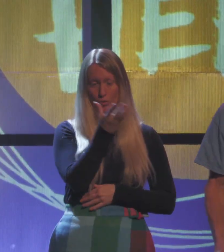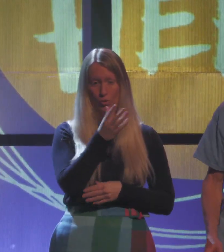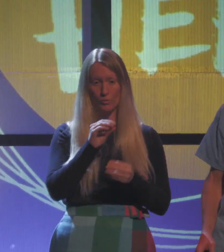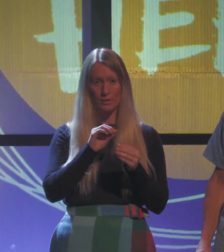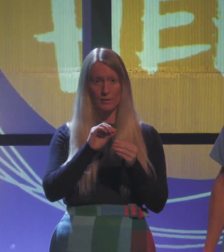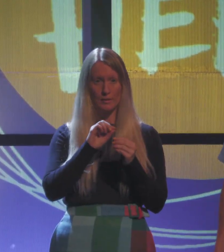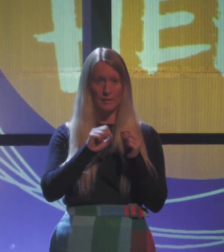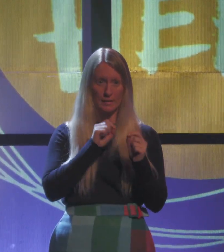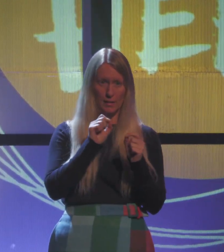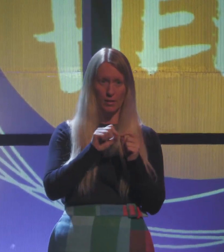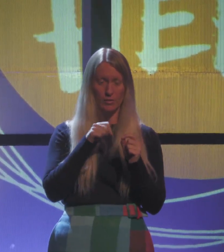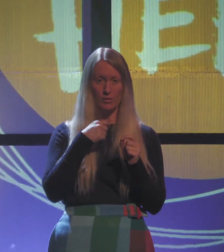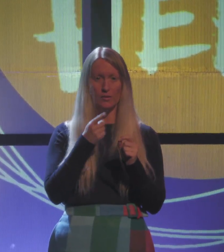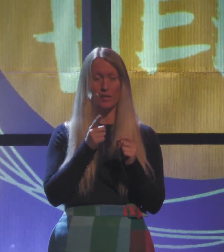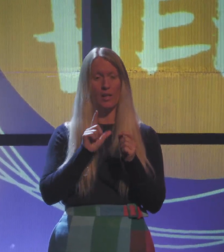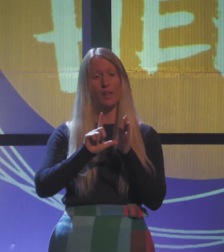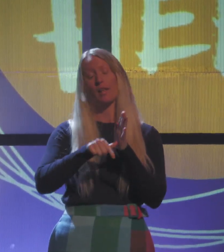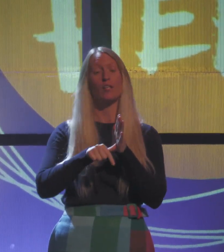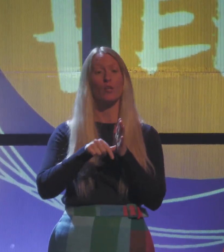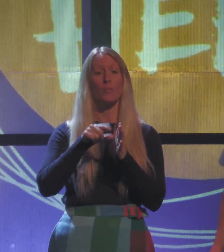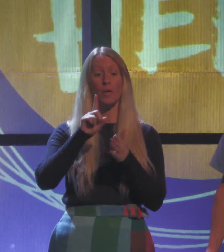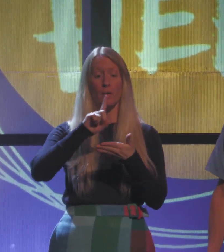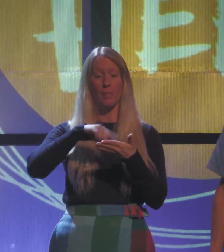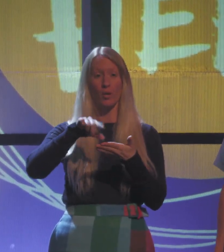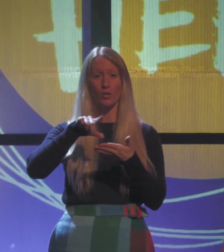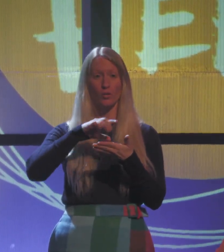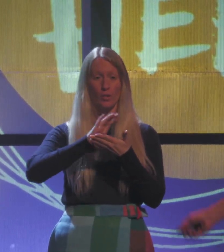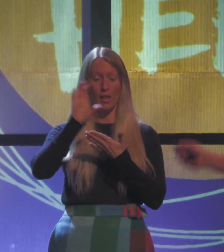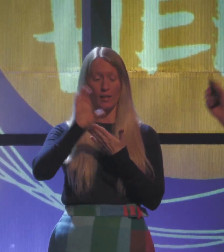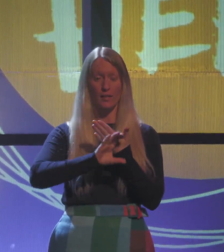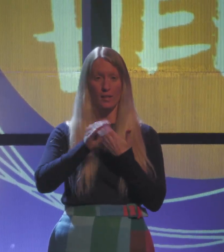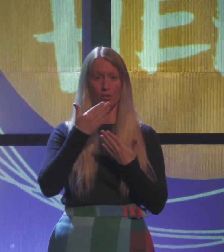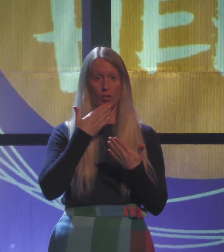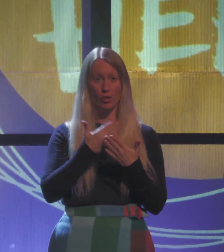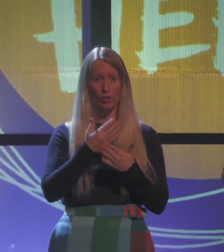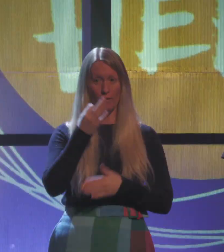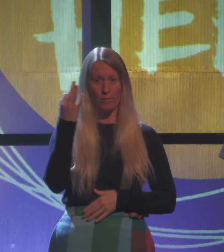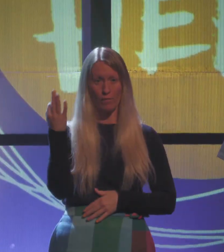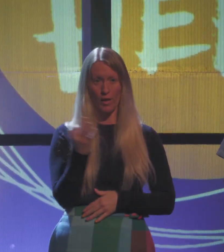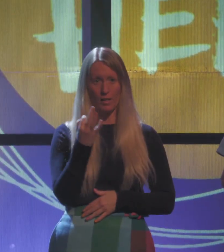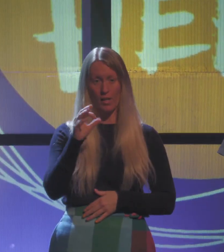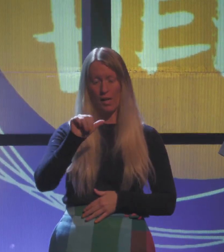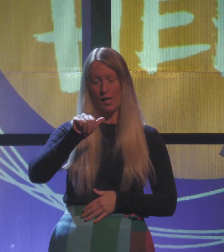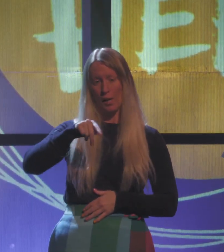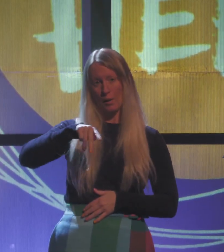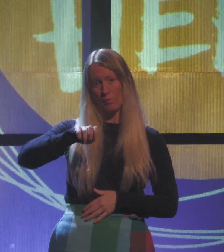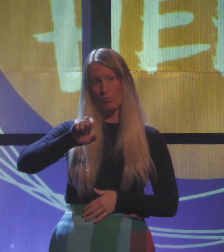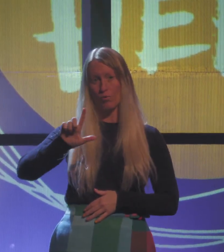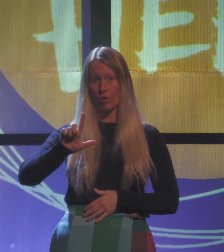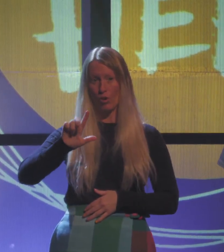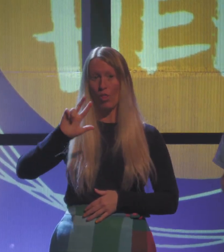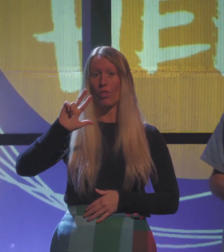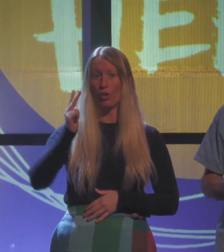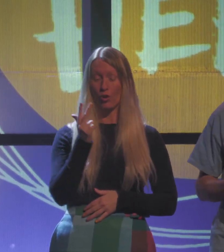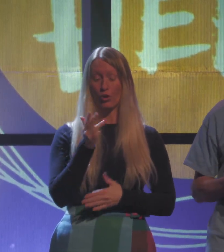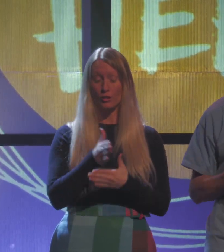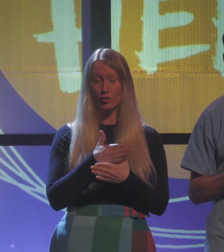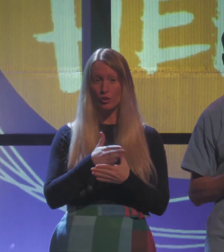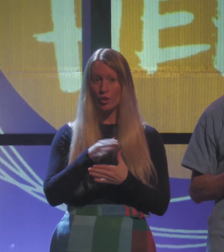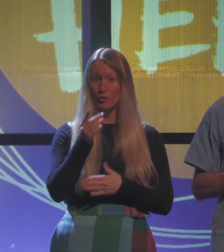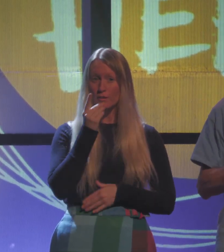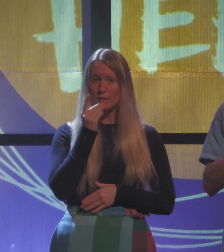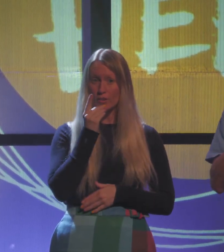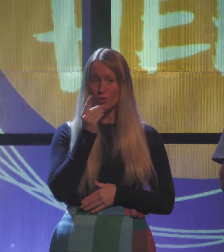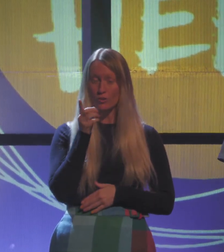mark your calendars. Good Friday is April 3rd, and we will share a dinner together. We had a great time last